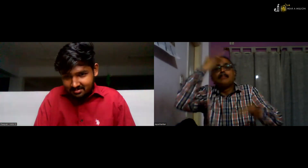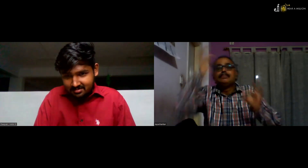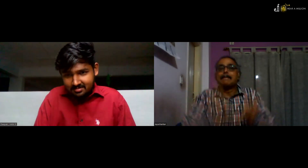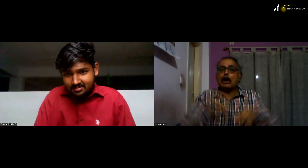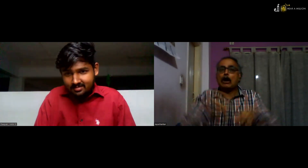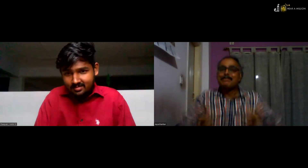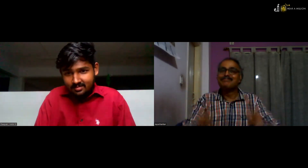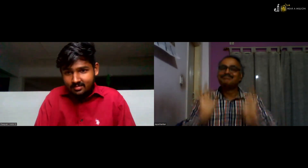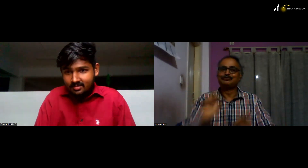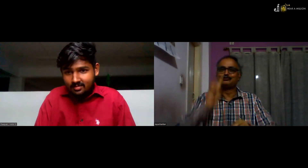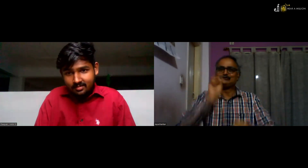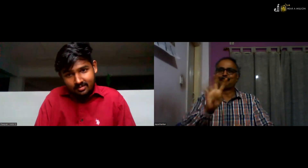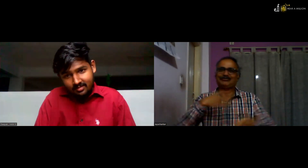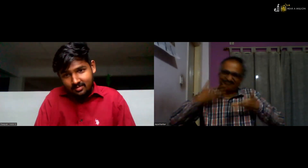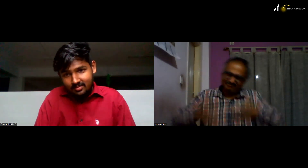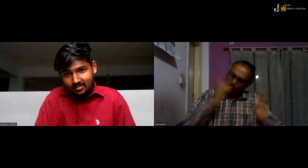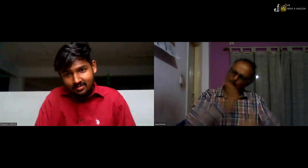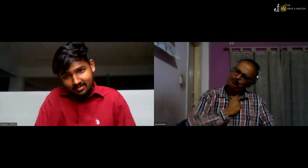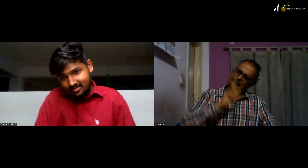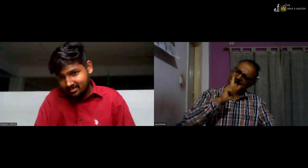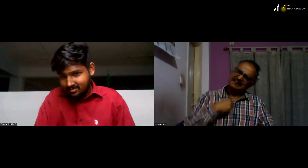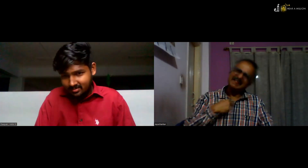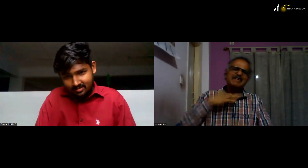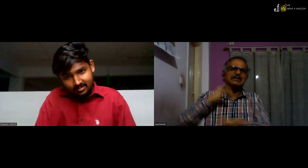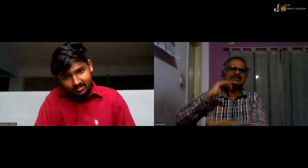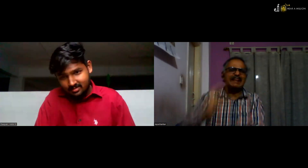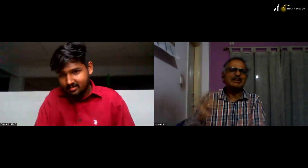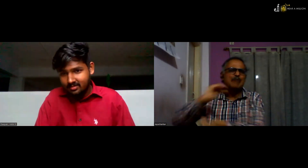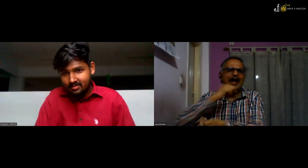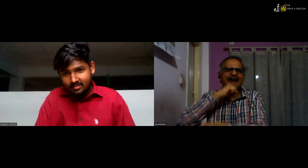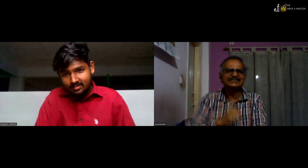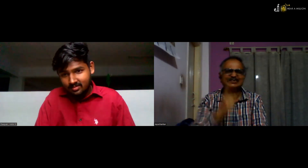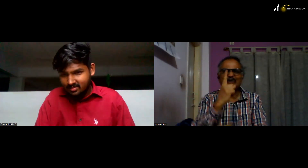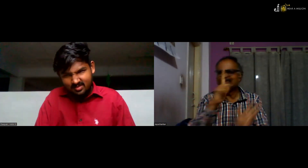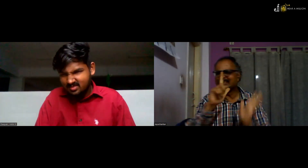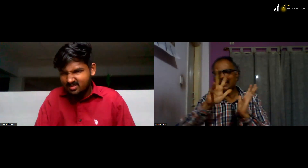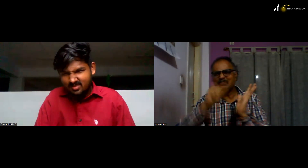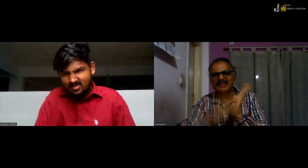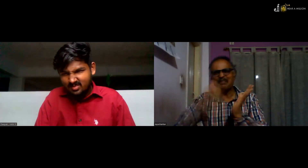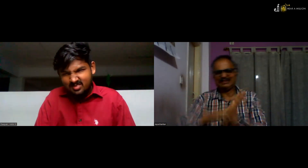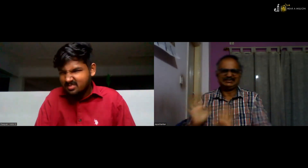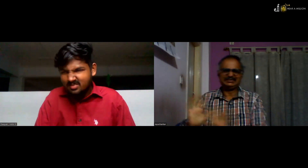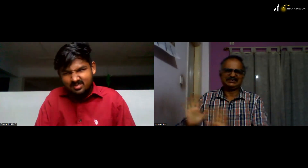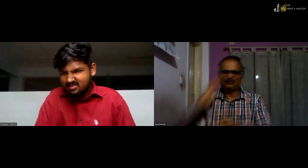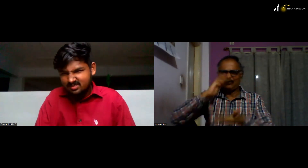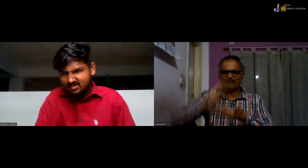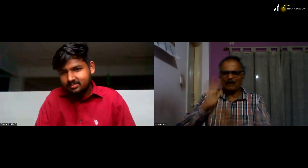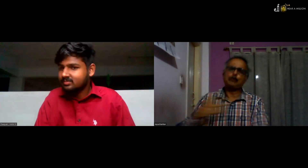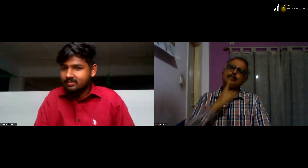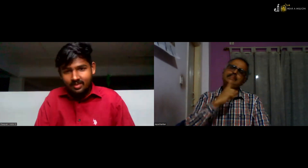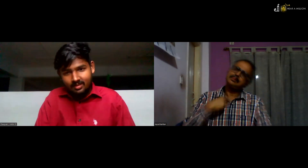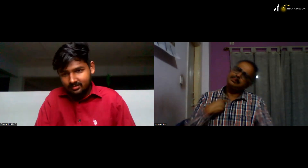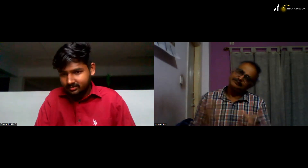a person can get goosebumps by visiting that place. And we went like walking around in that place,